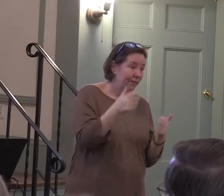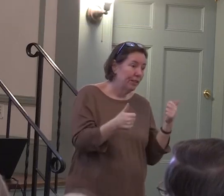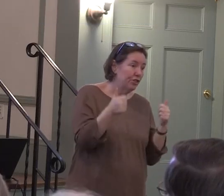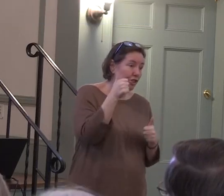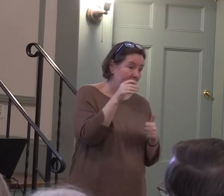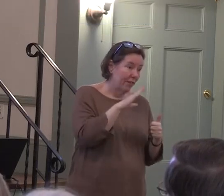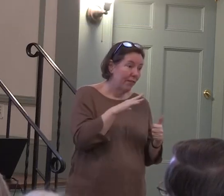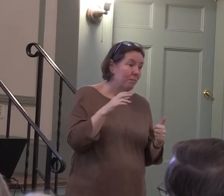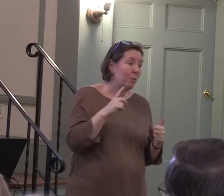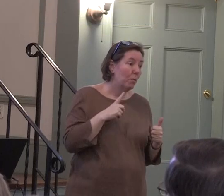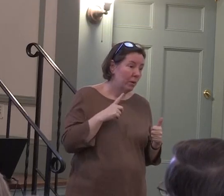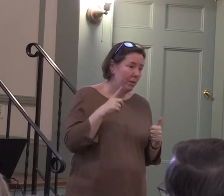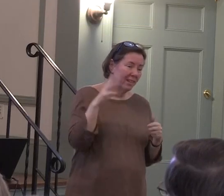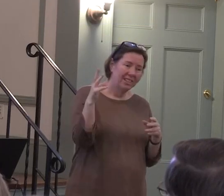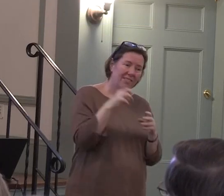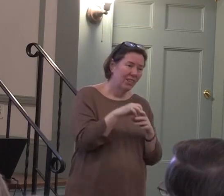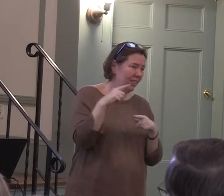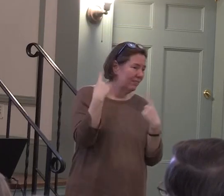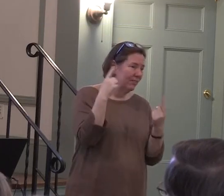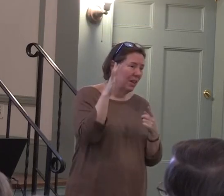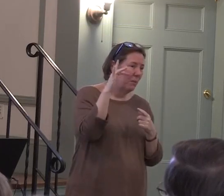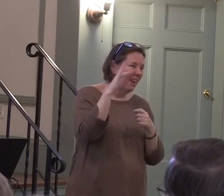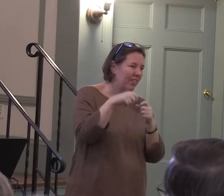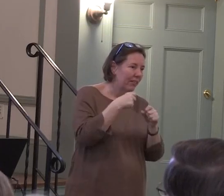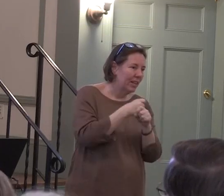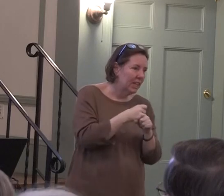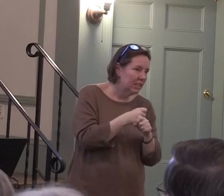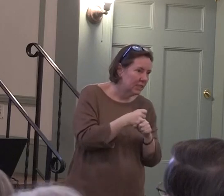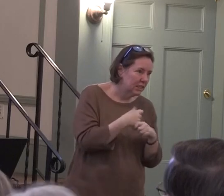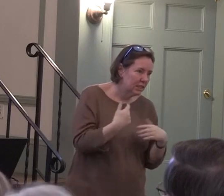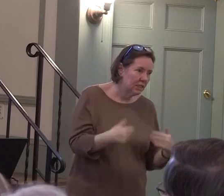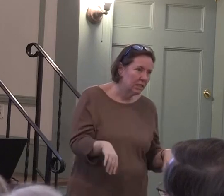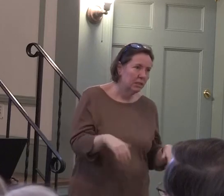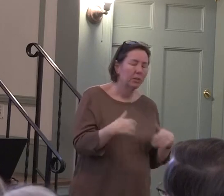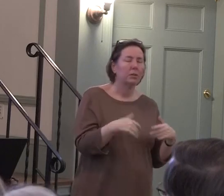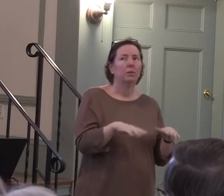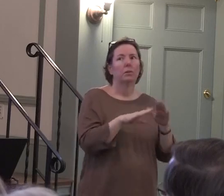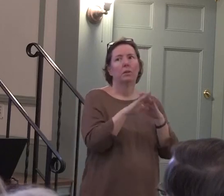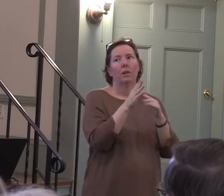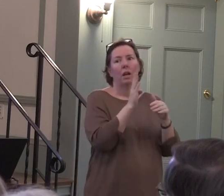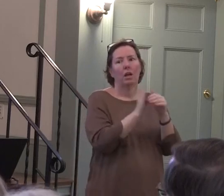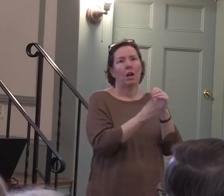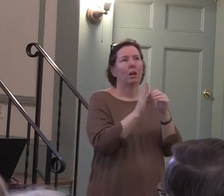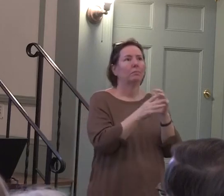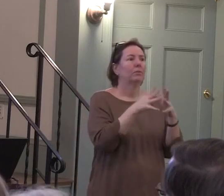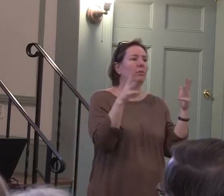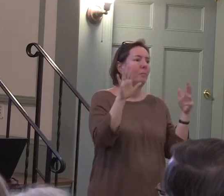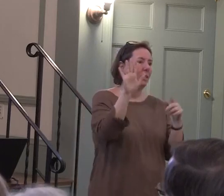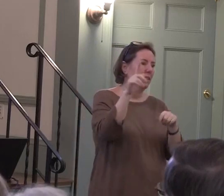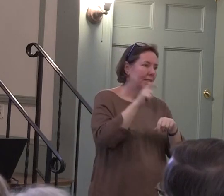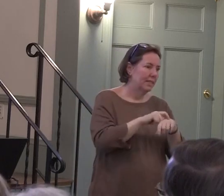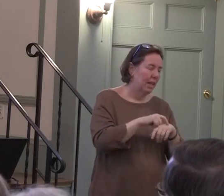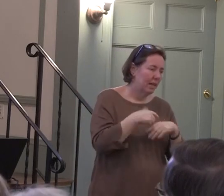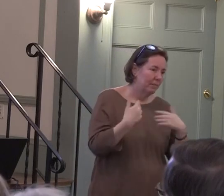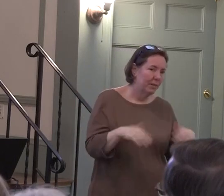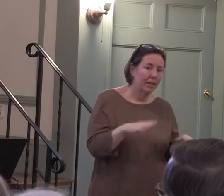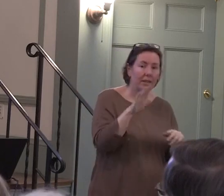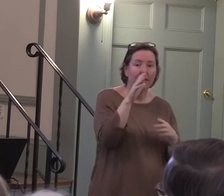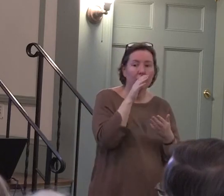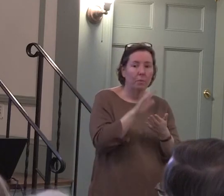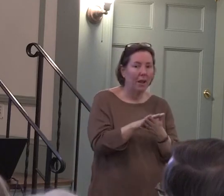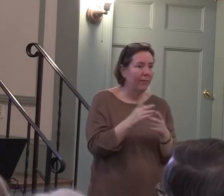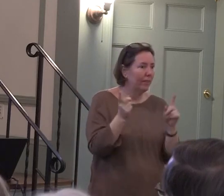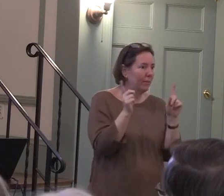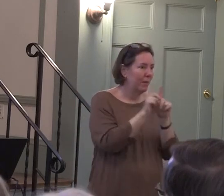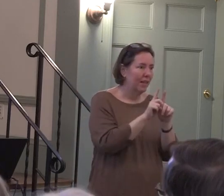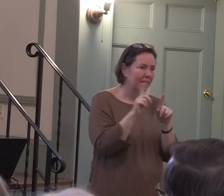he's been involved for 25 years. And he's accomplished so much in his time. And his wife who has been by